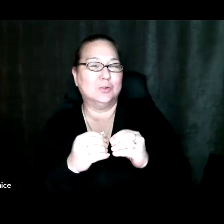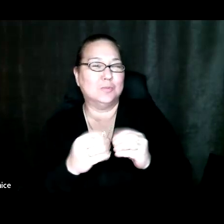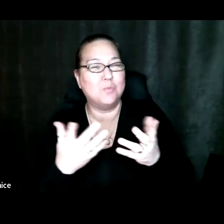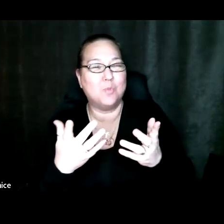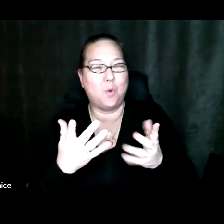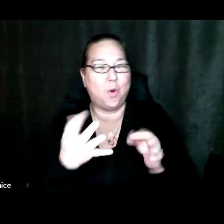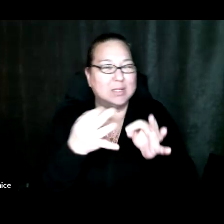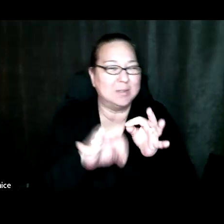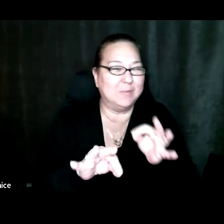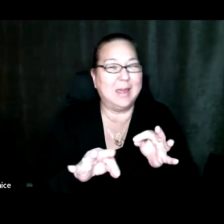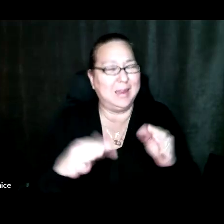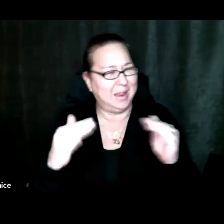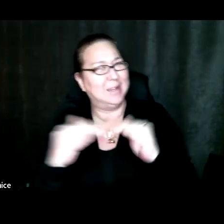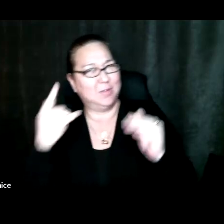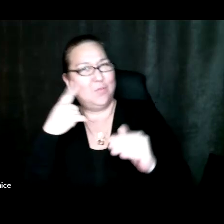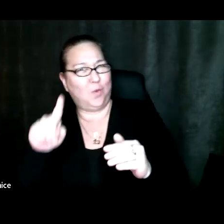understand what tier you're in.